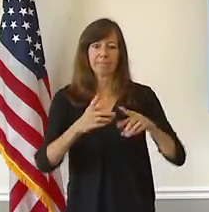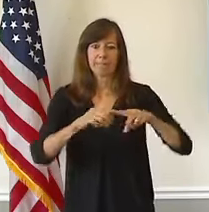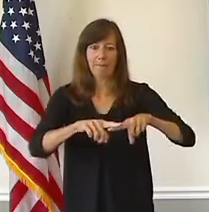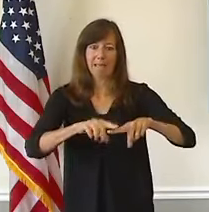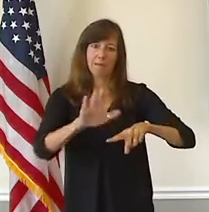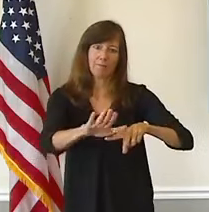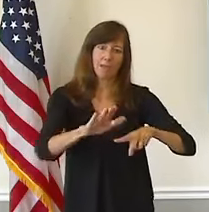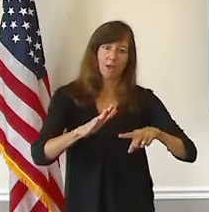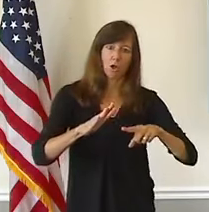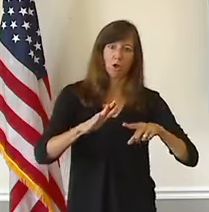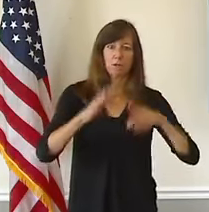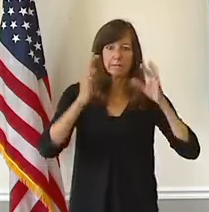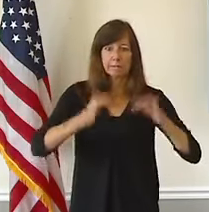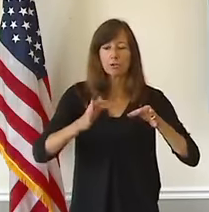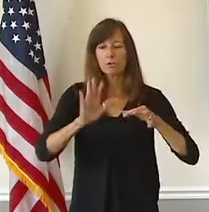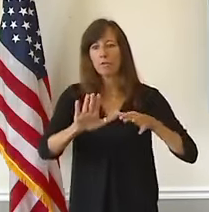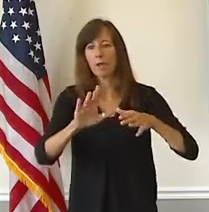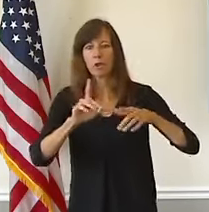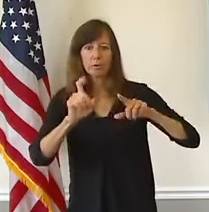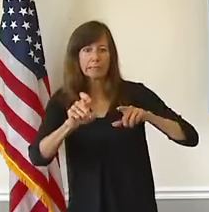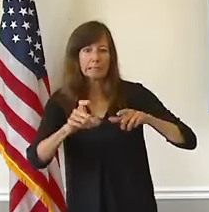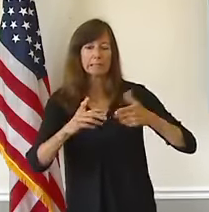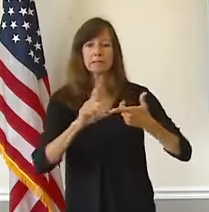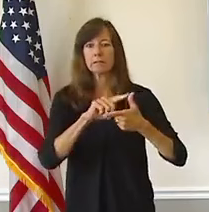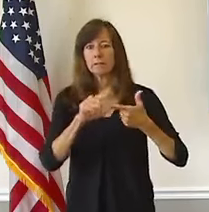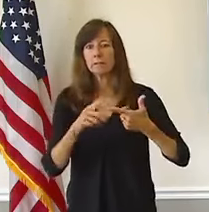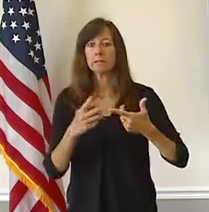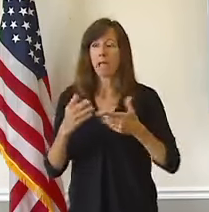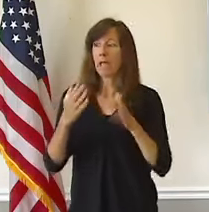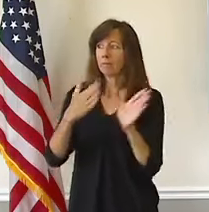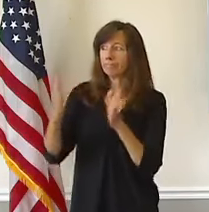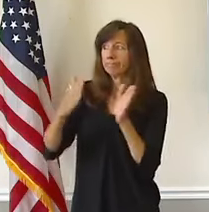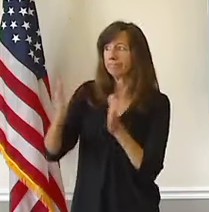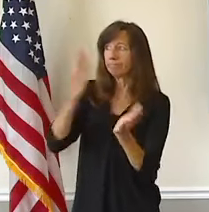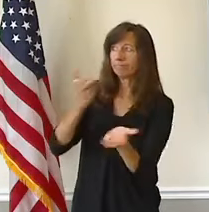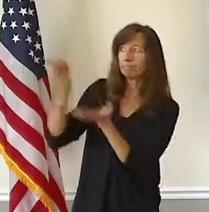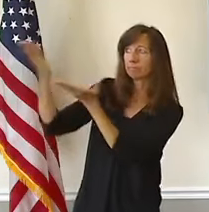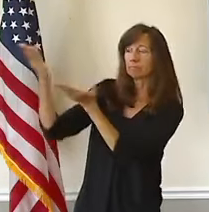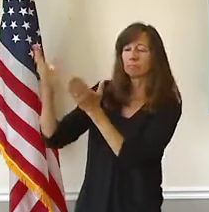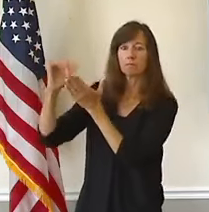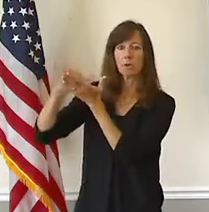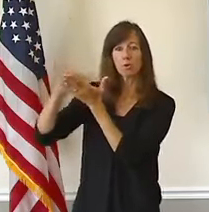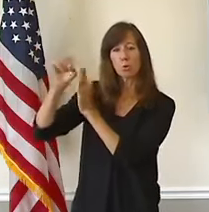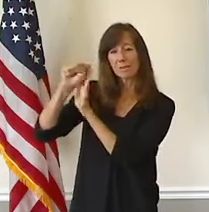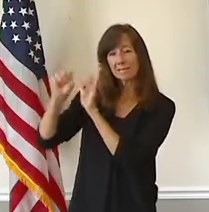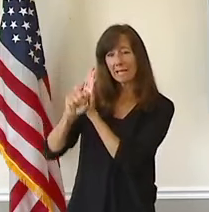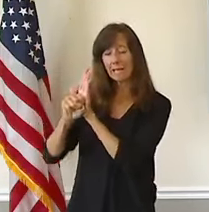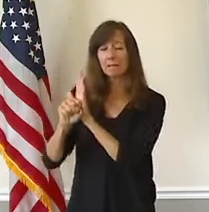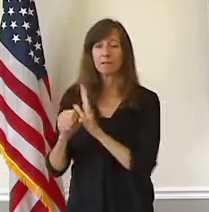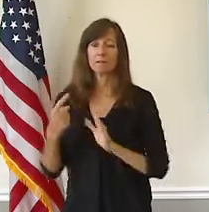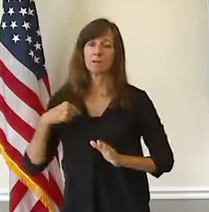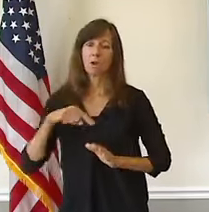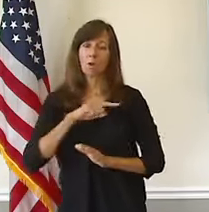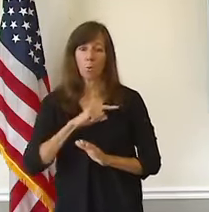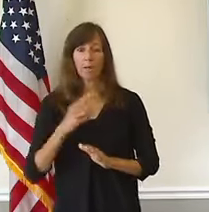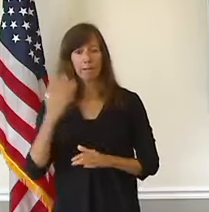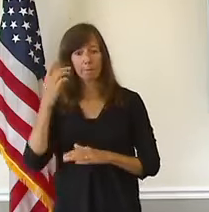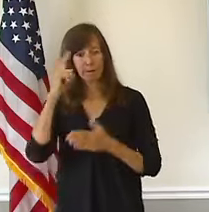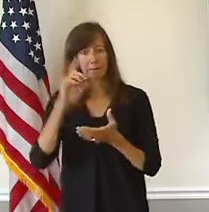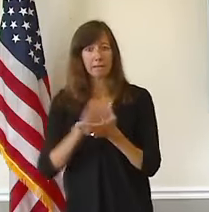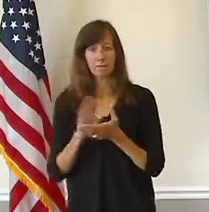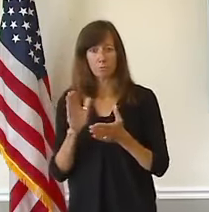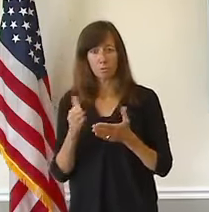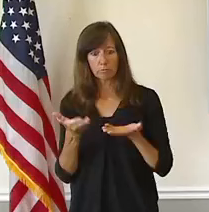and a plan that's submitted to Albany. We are working with districts to make it as safe as possible to reopen in person. Andy